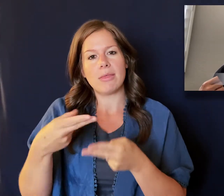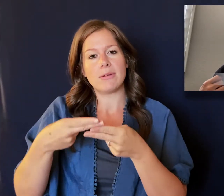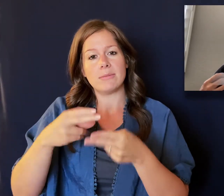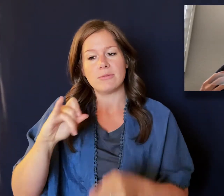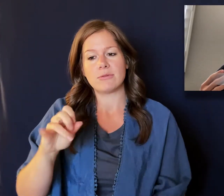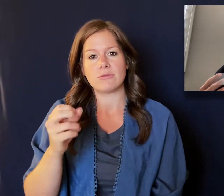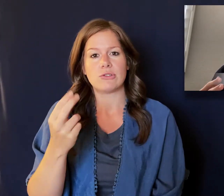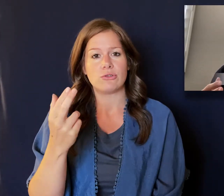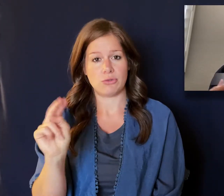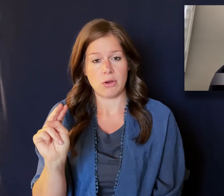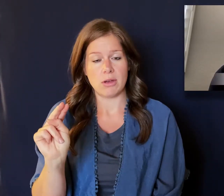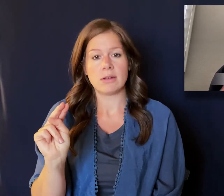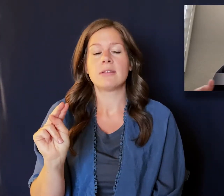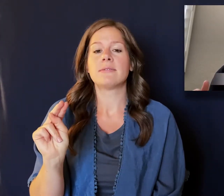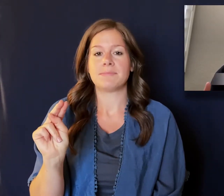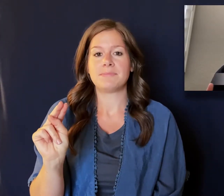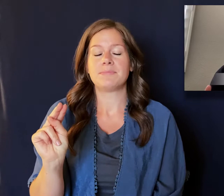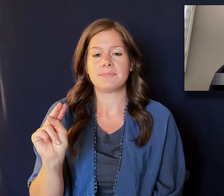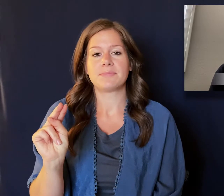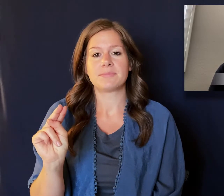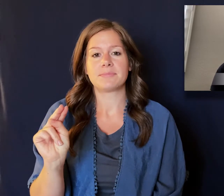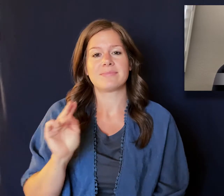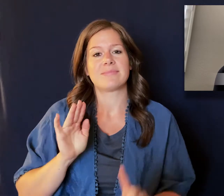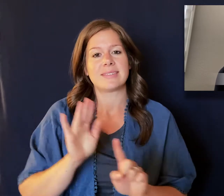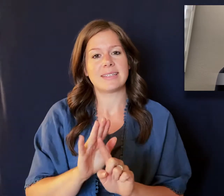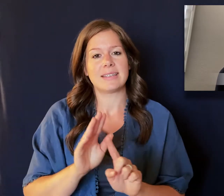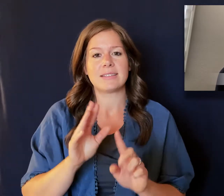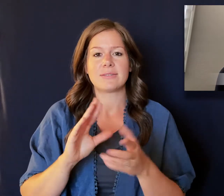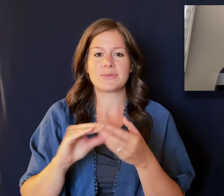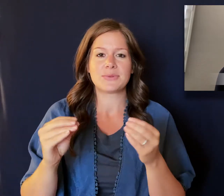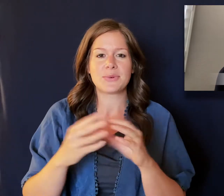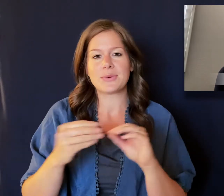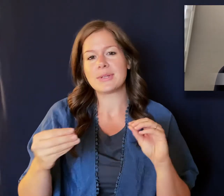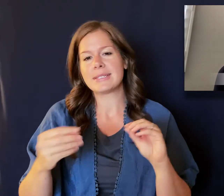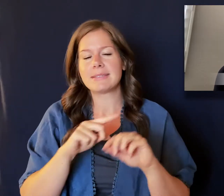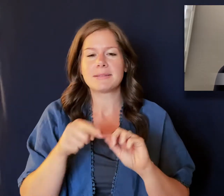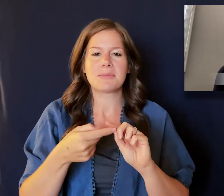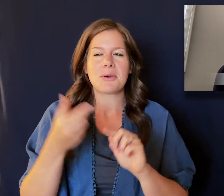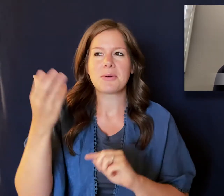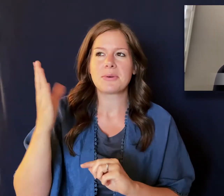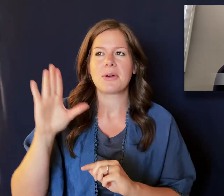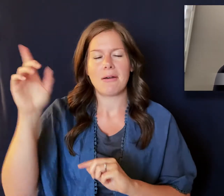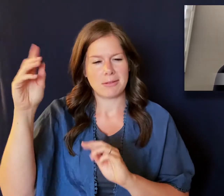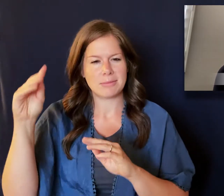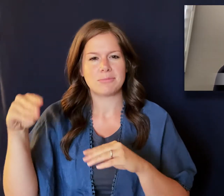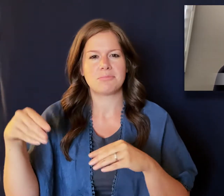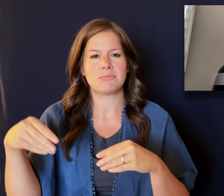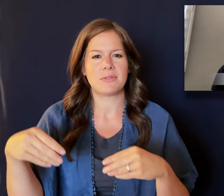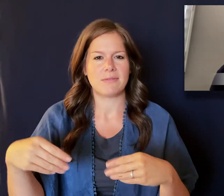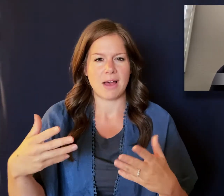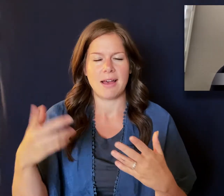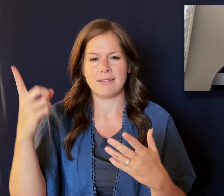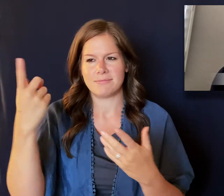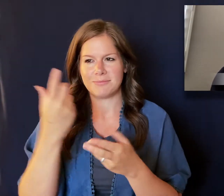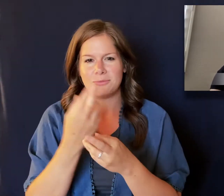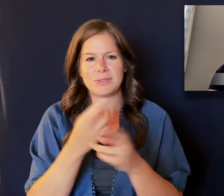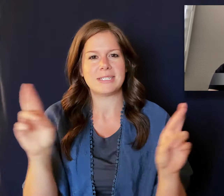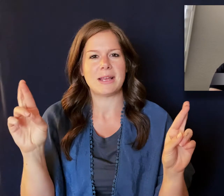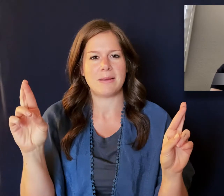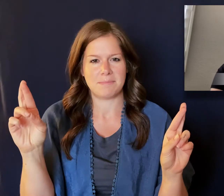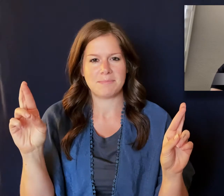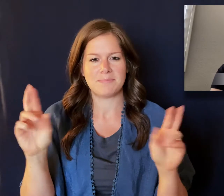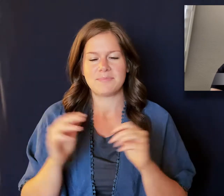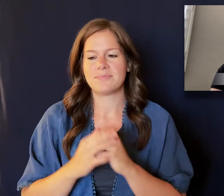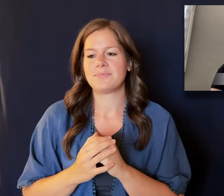gospel. We get some incredible stories of God's providence and of redemption. So we see here in